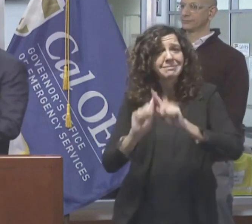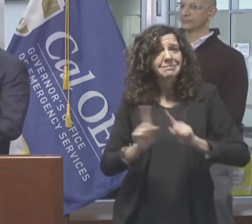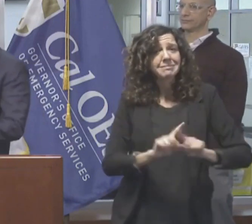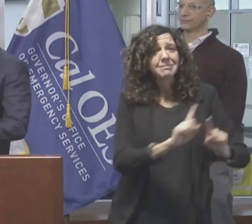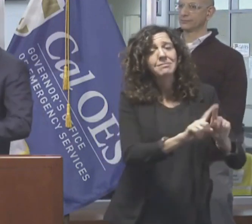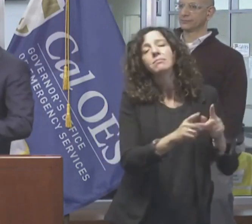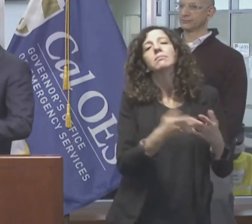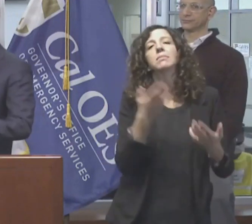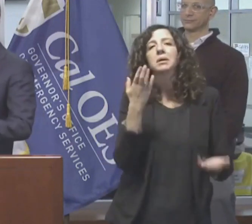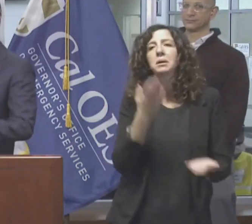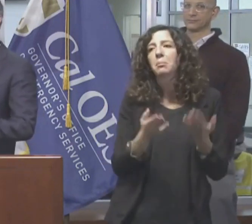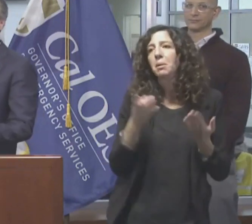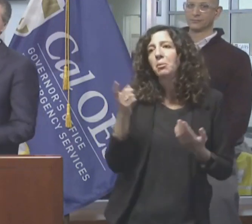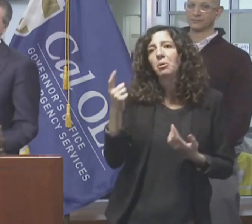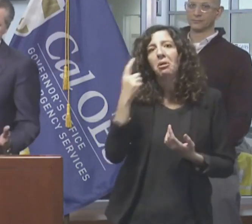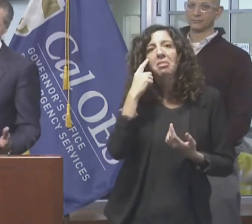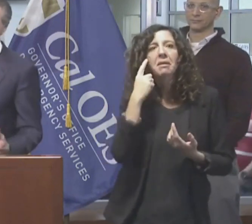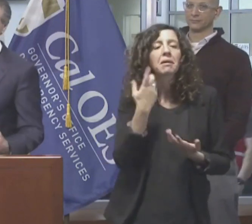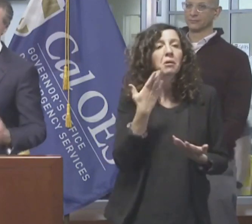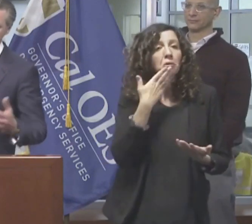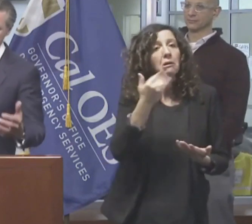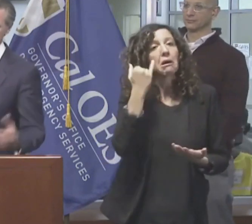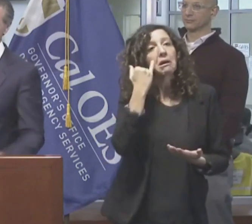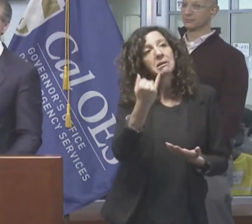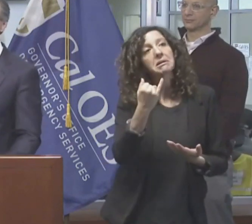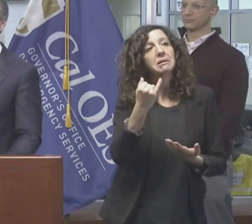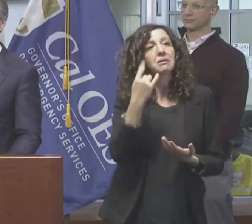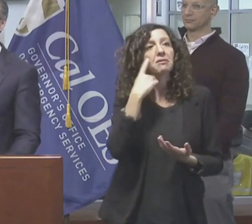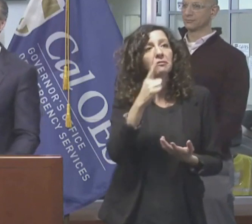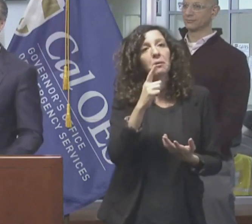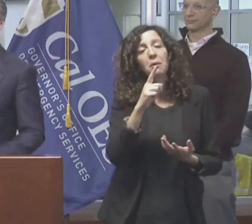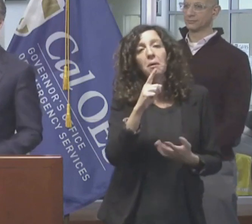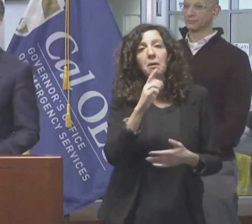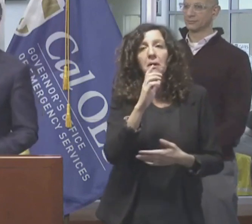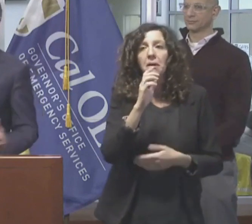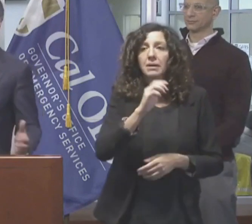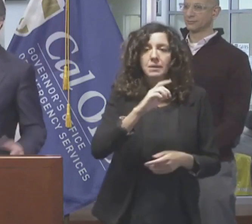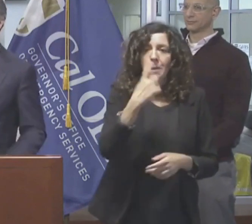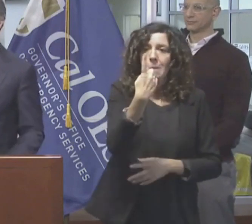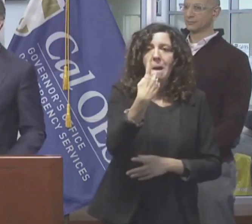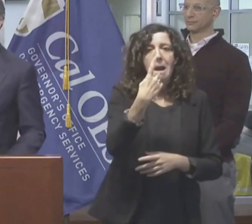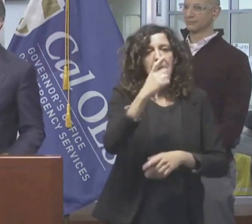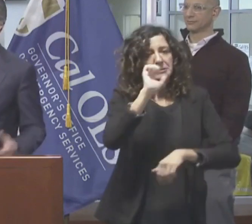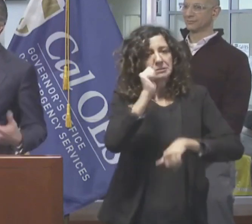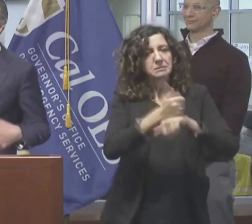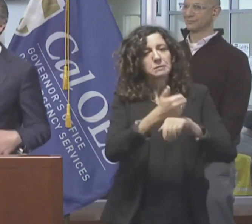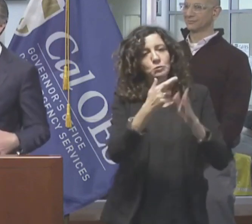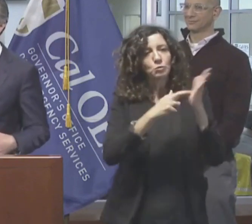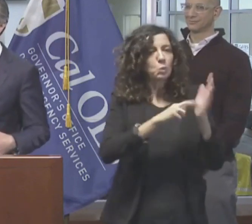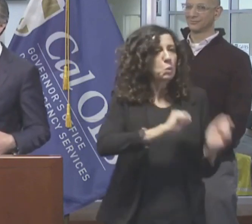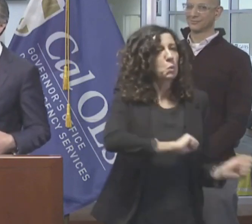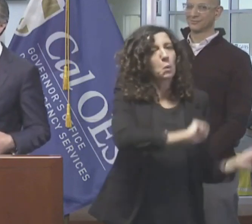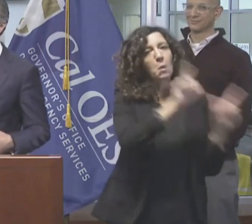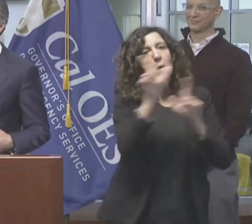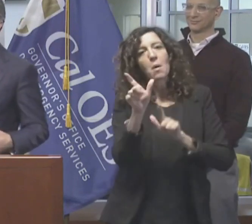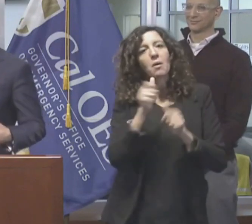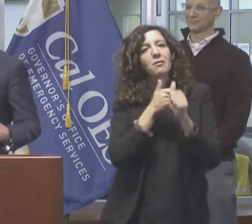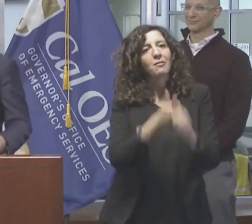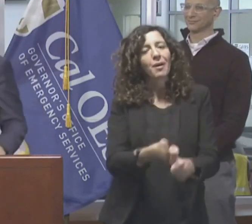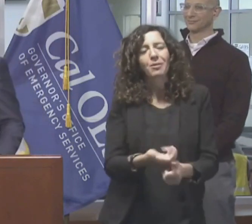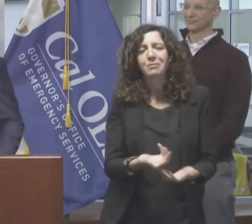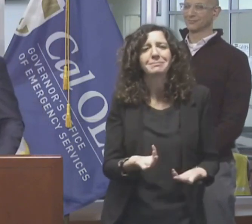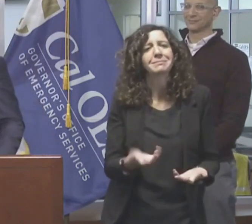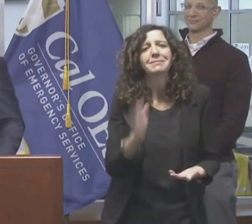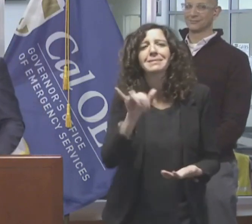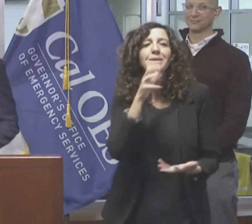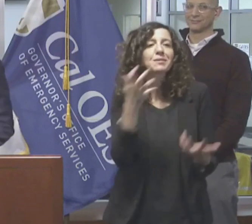fanciful and comforting by perception standards for some to have one size fits all, that's not the world which we